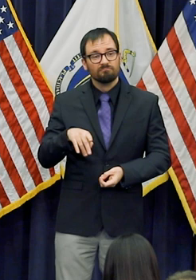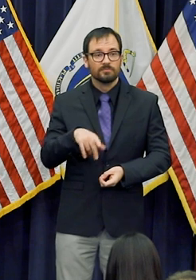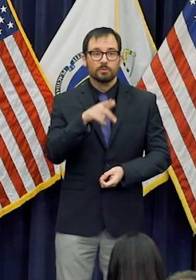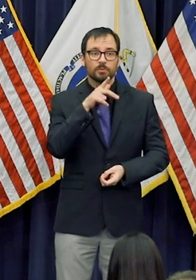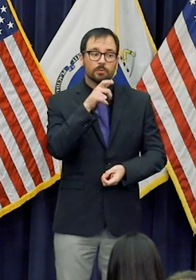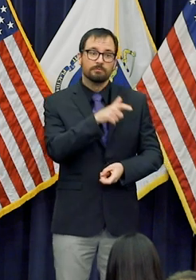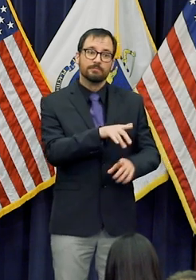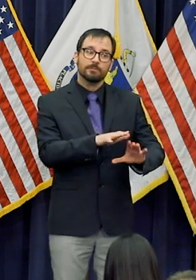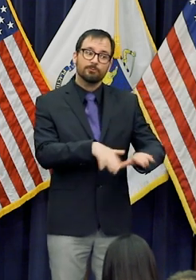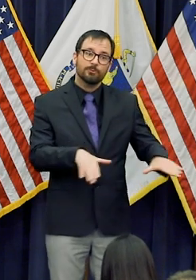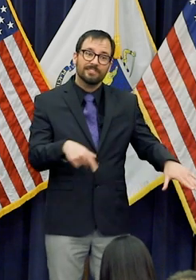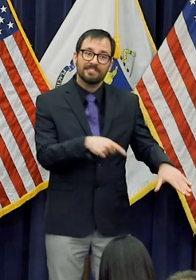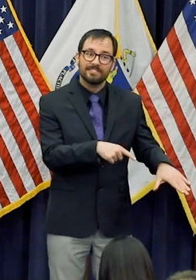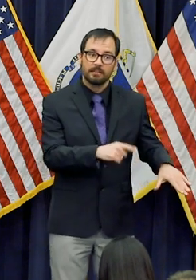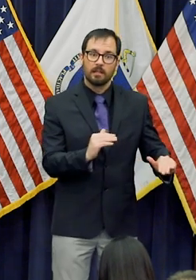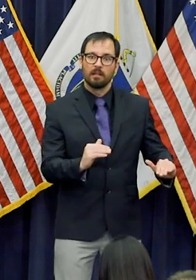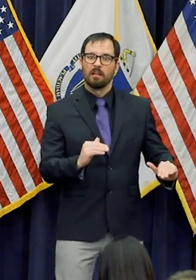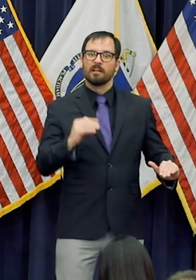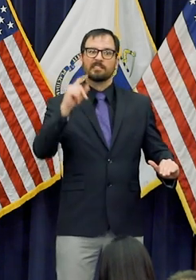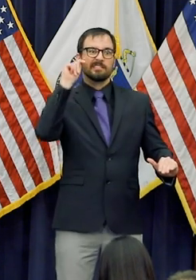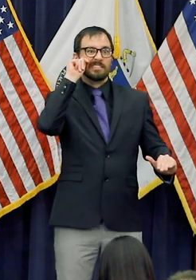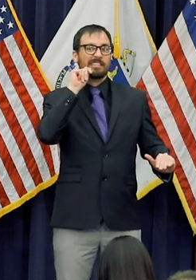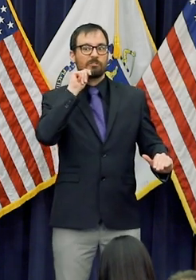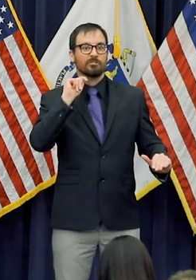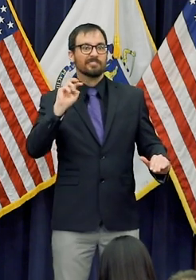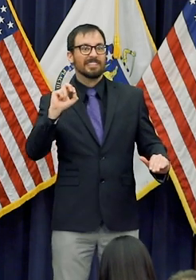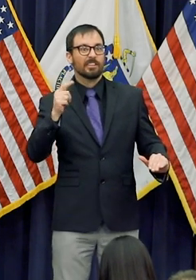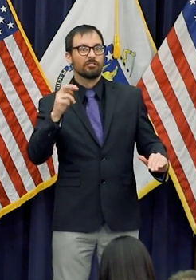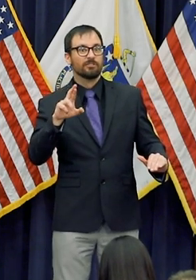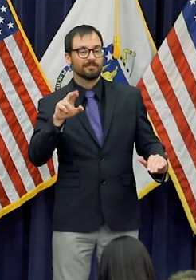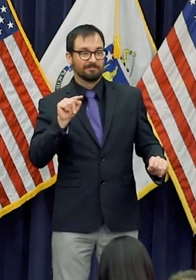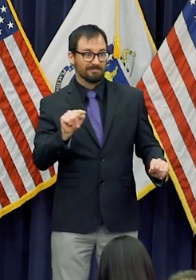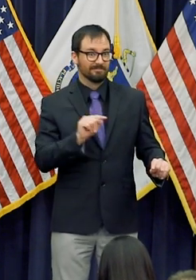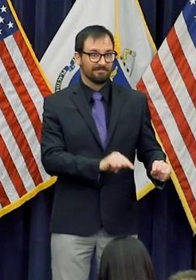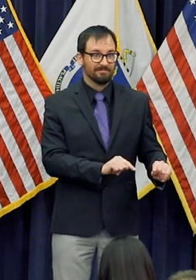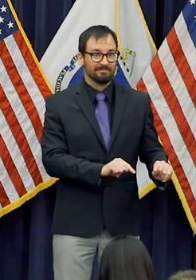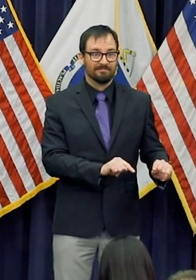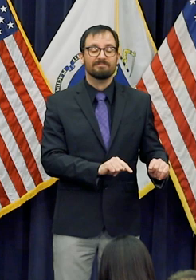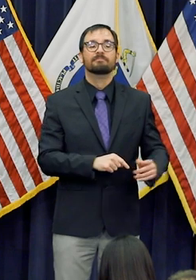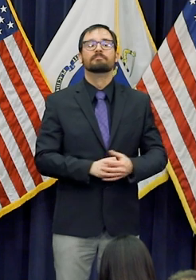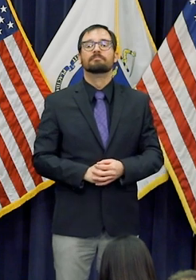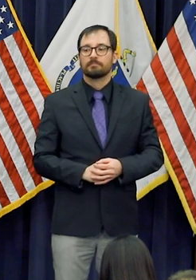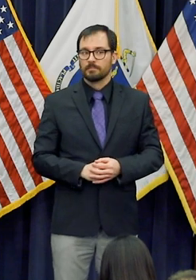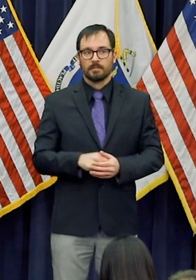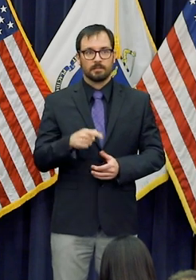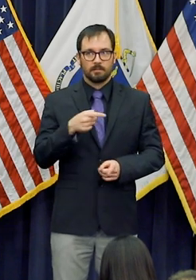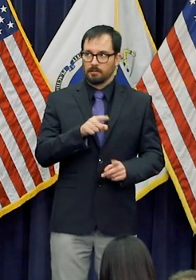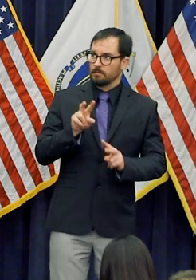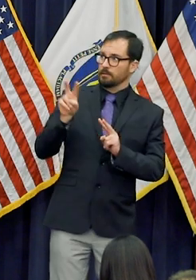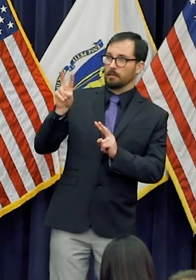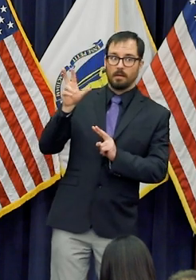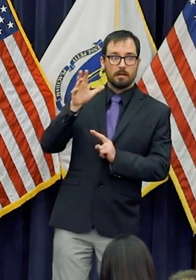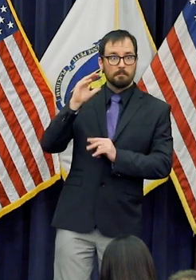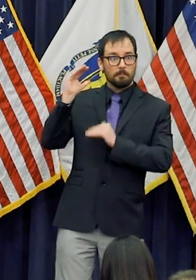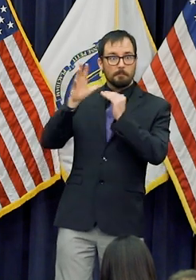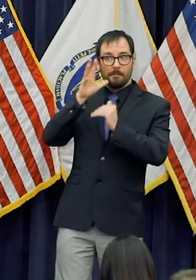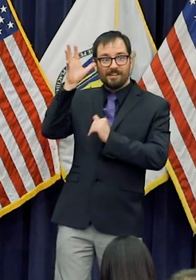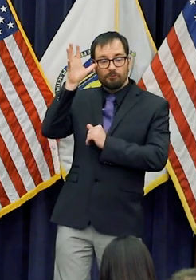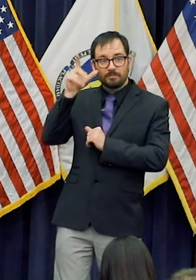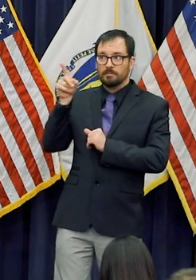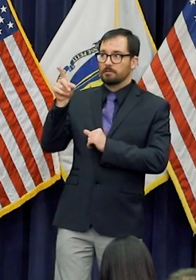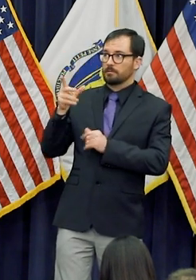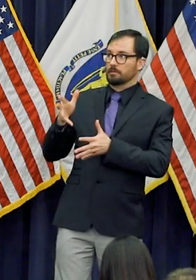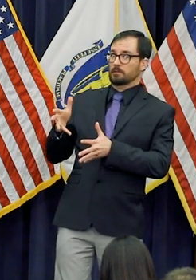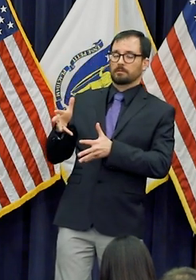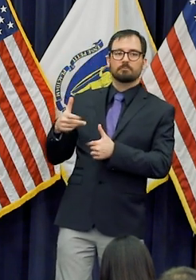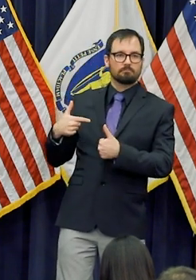around them. When parents and caregivers deal with COVID-19 as calmly and confidently as possible, they can provide